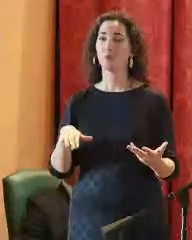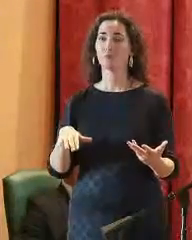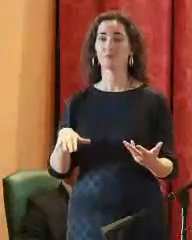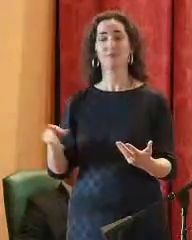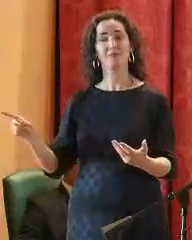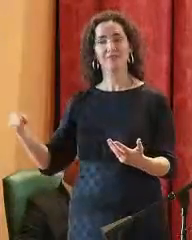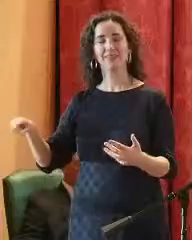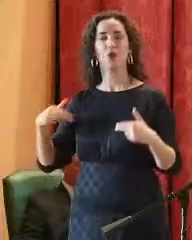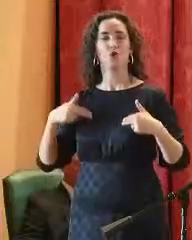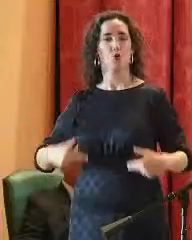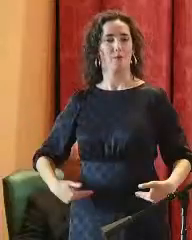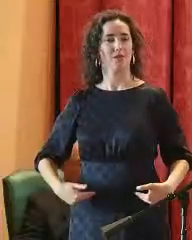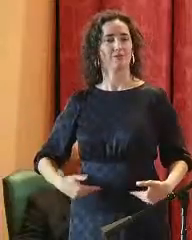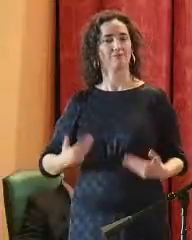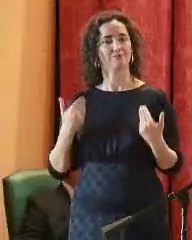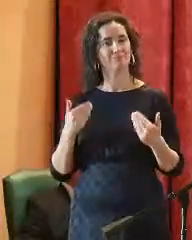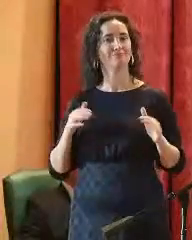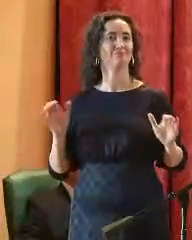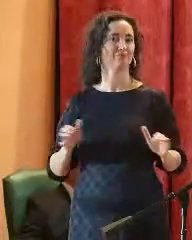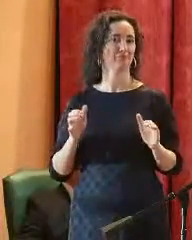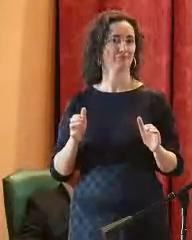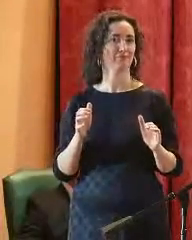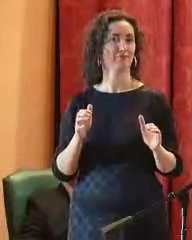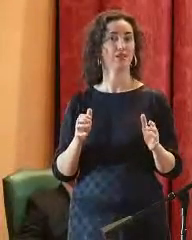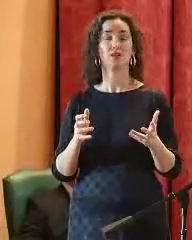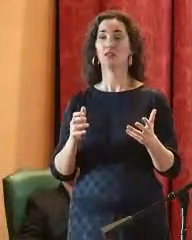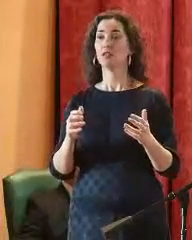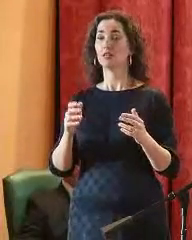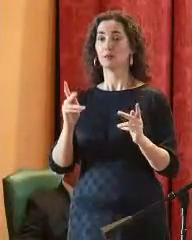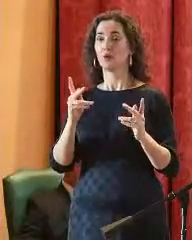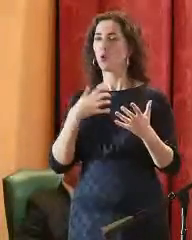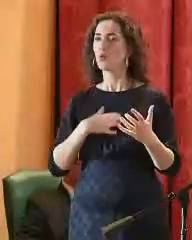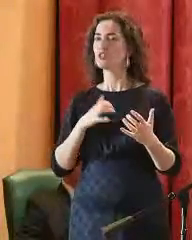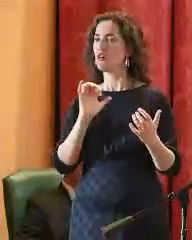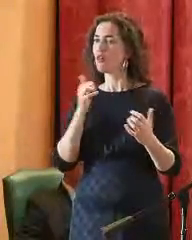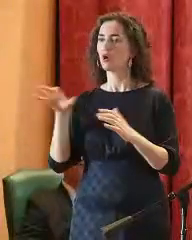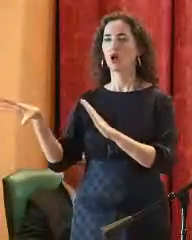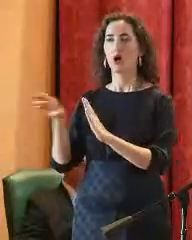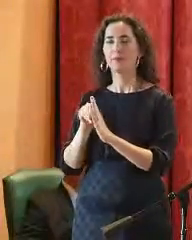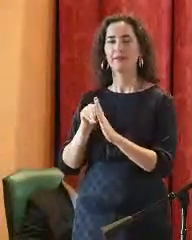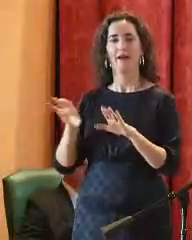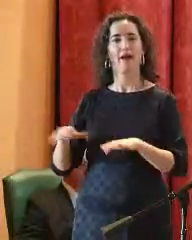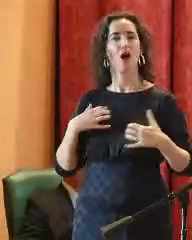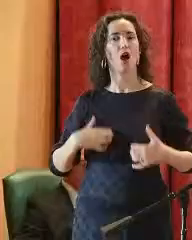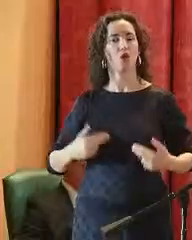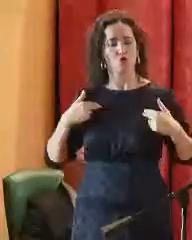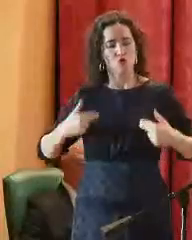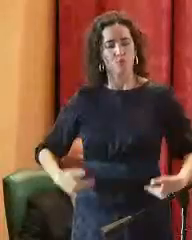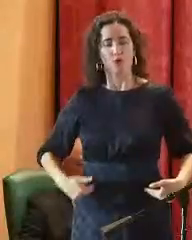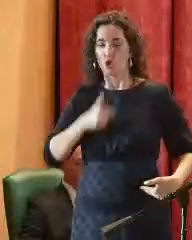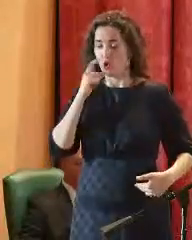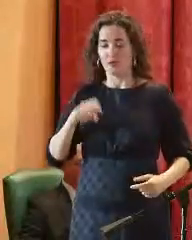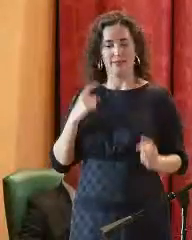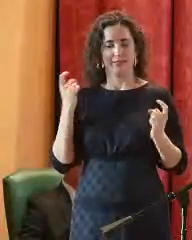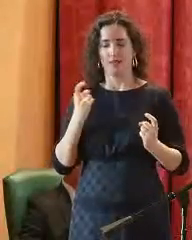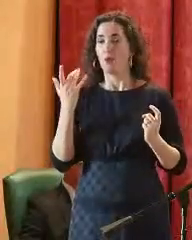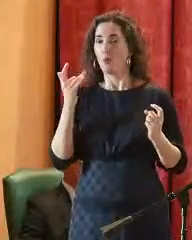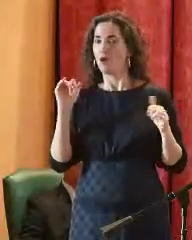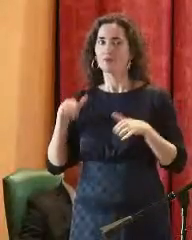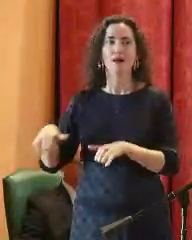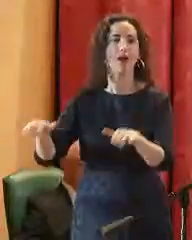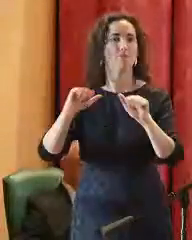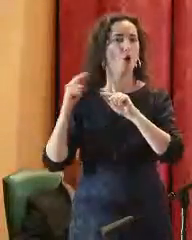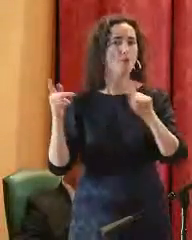because they're human, they do what they do. And if more people did more human-like things, we really wouldn't have a need for ceremonies like these because it would just be the